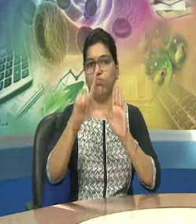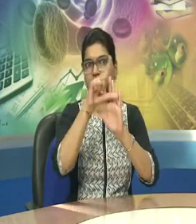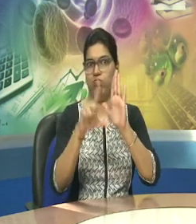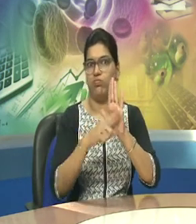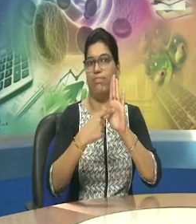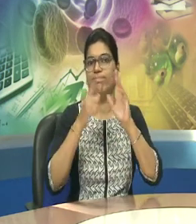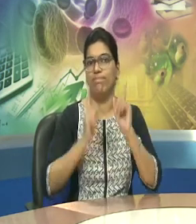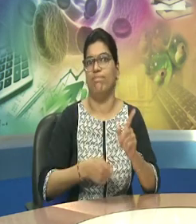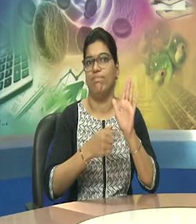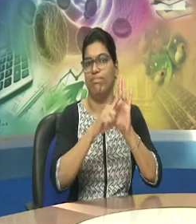Legal.